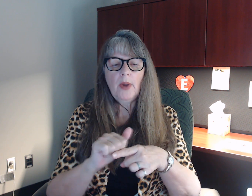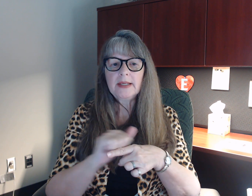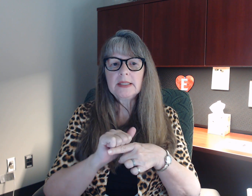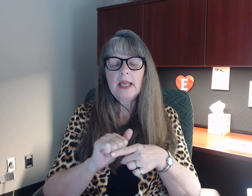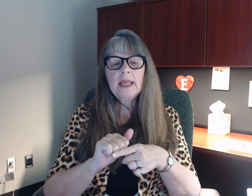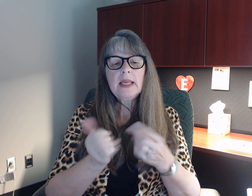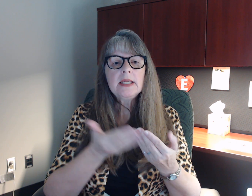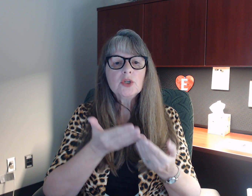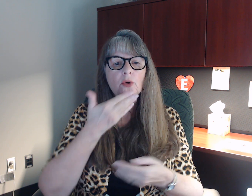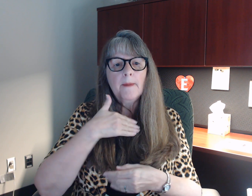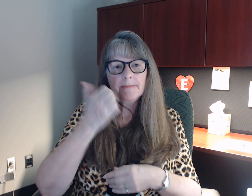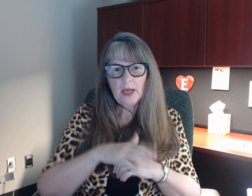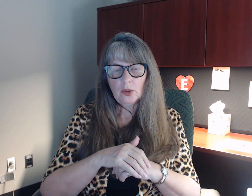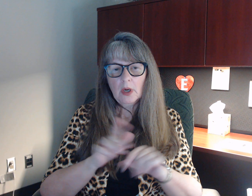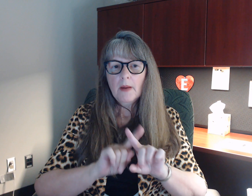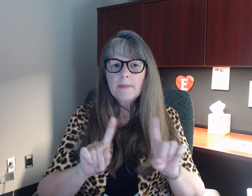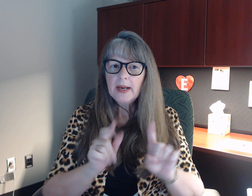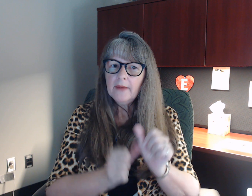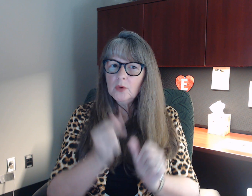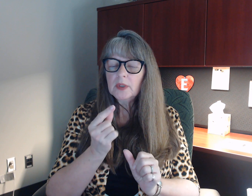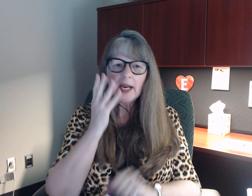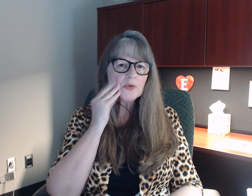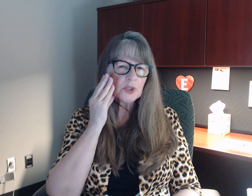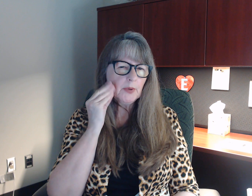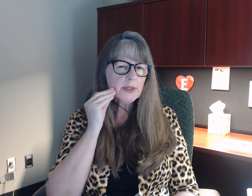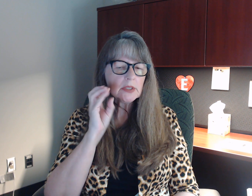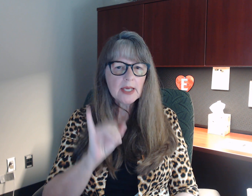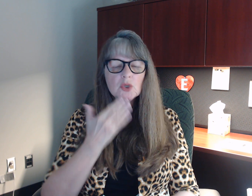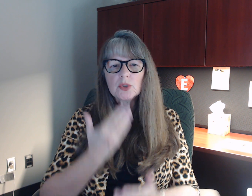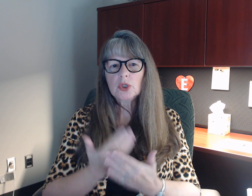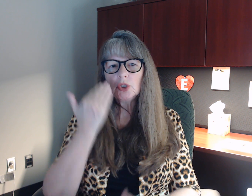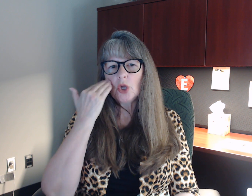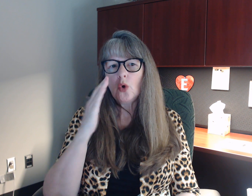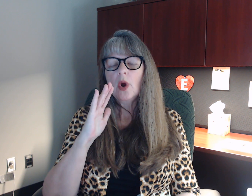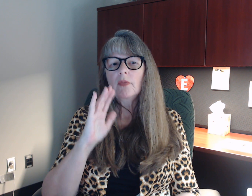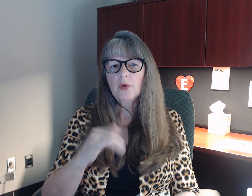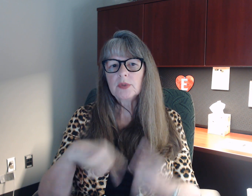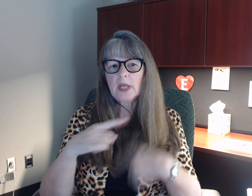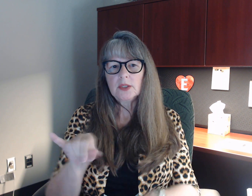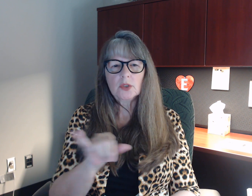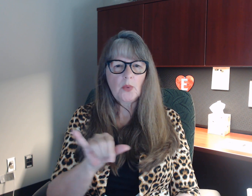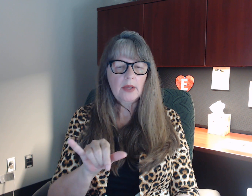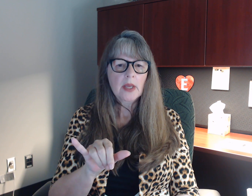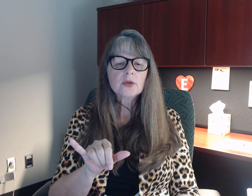practice easier and better. But everyone kind of experiences that, so it's good to know those signs as well.